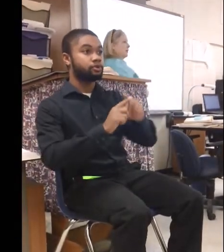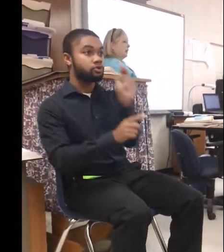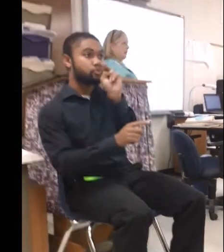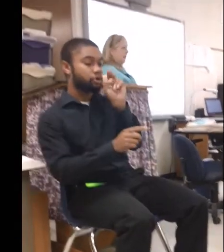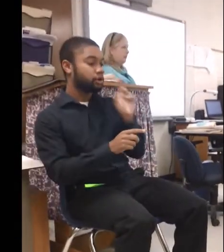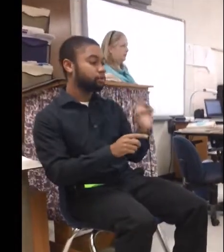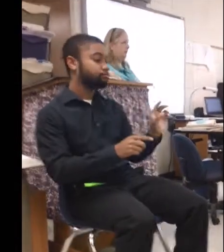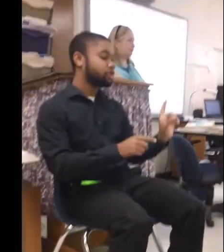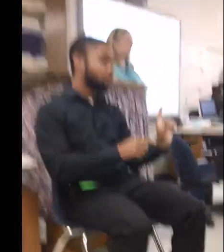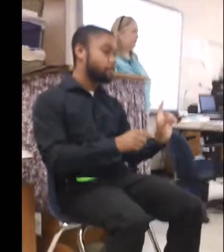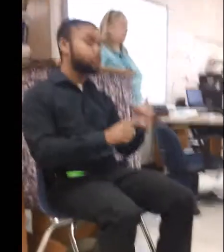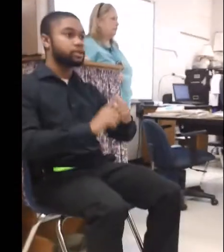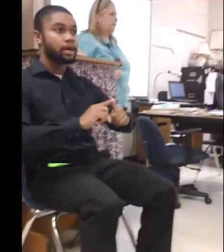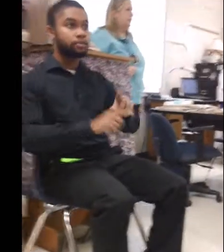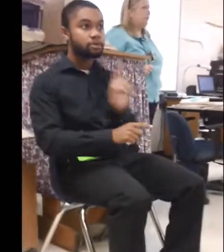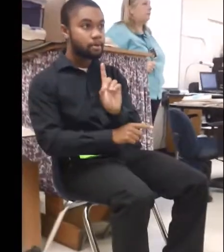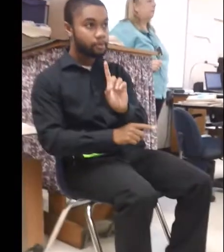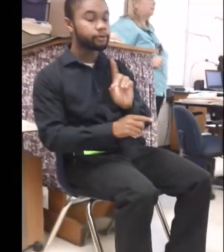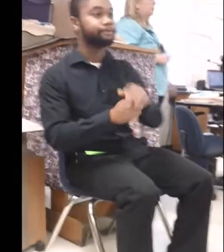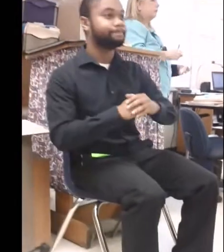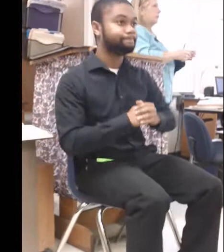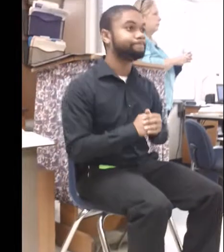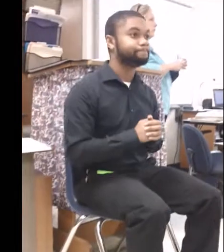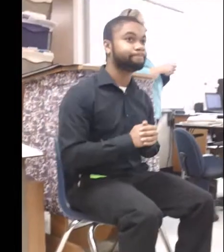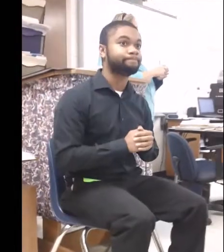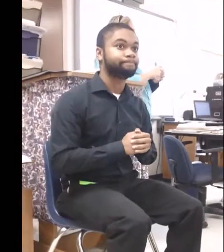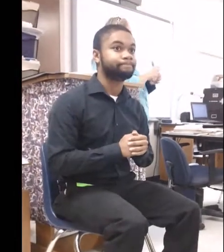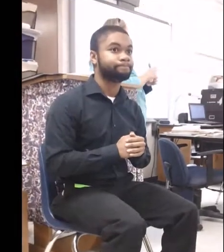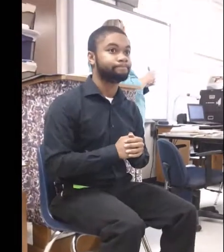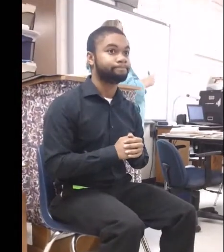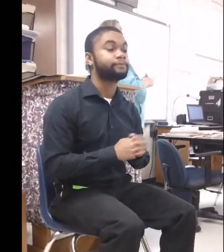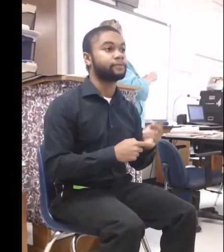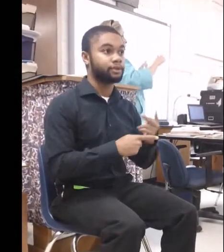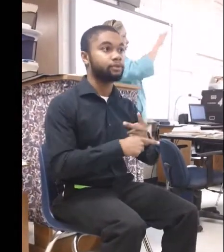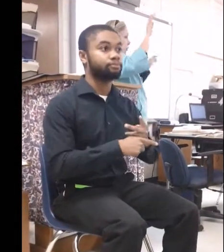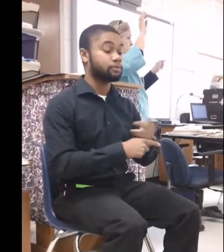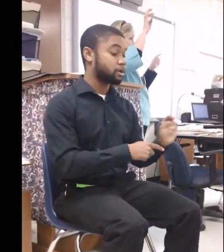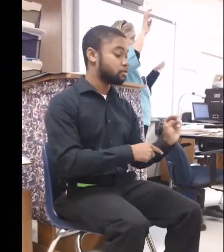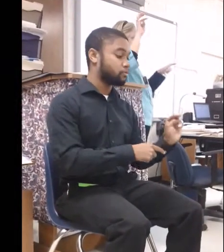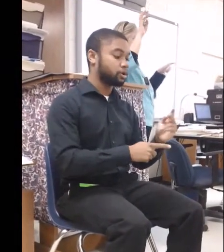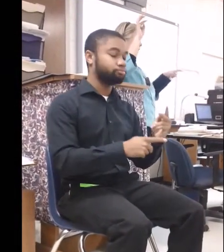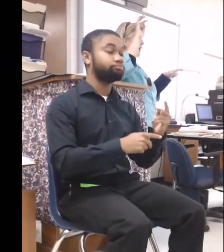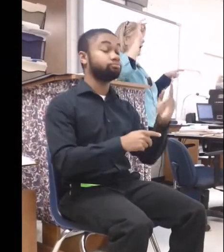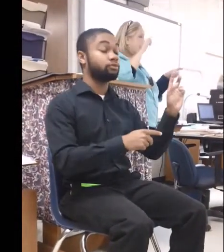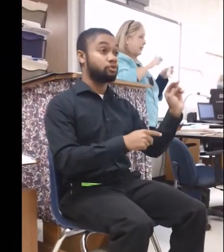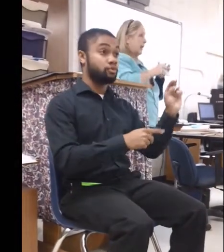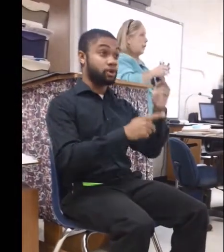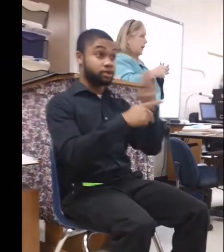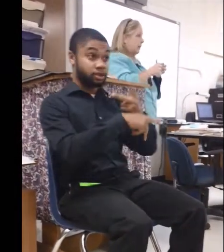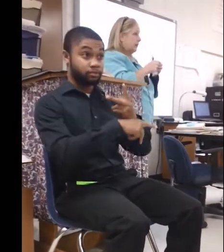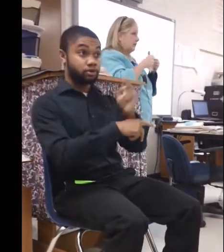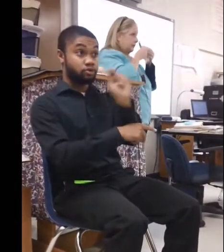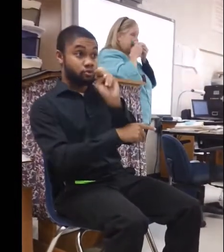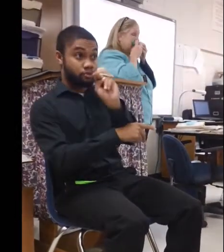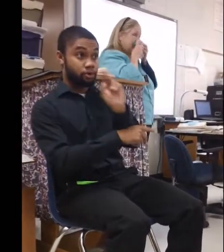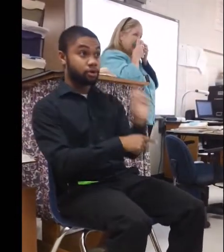times denominator. So you ever like do where the arrow's going? You're dividing that